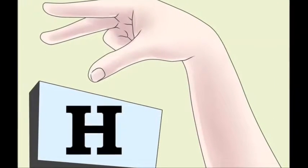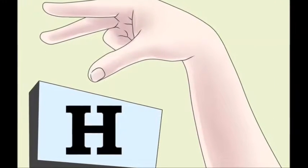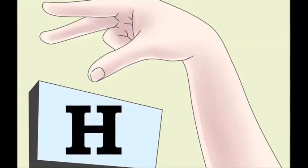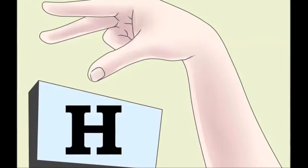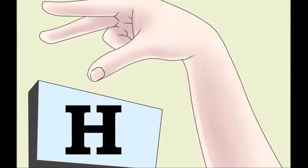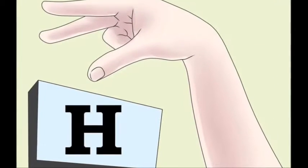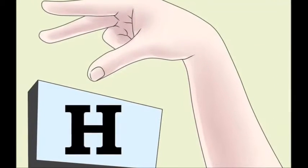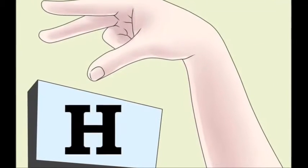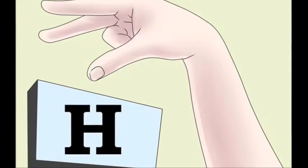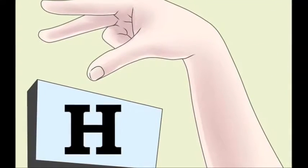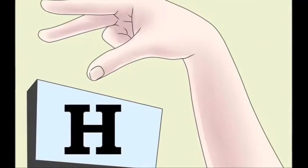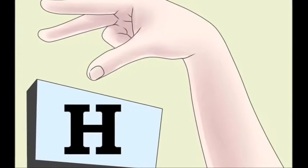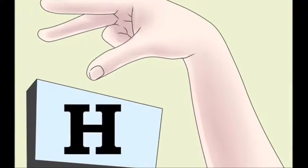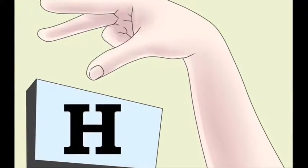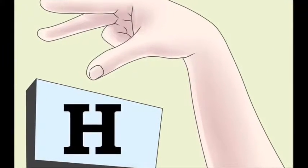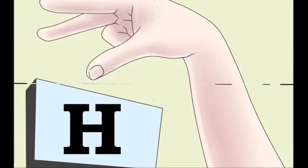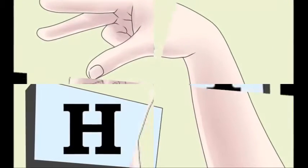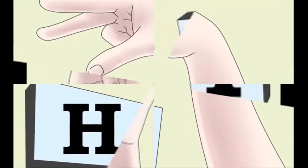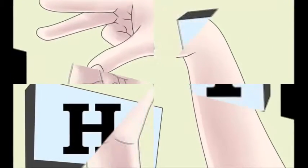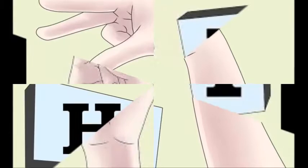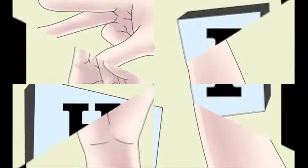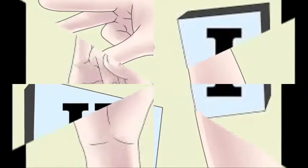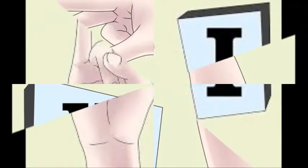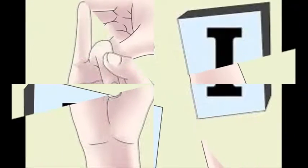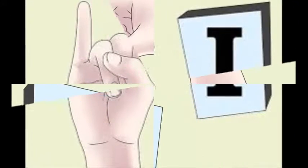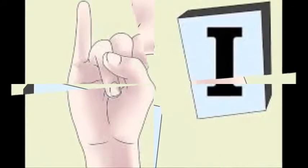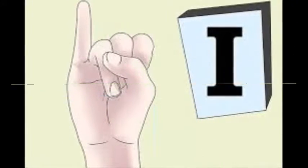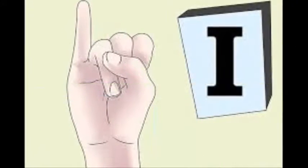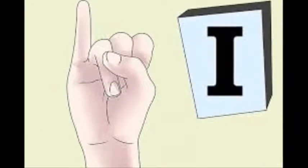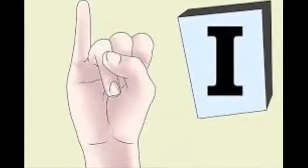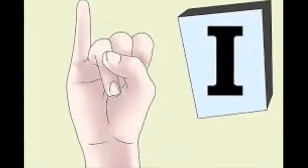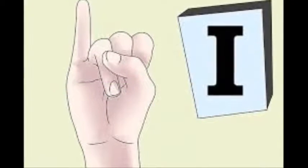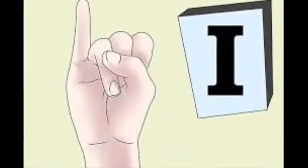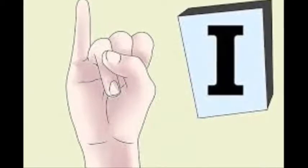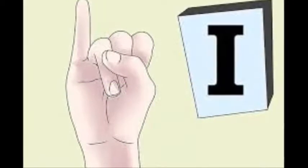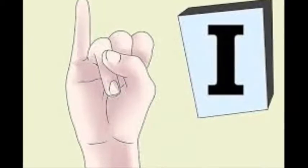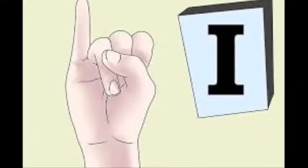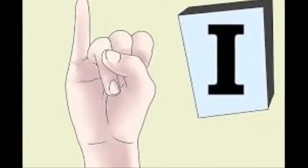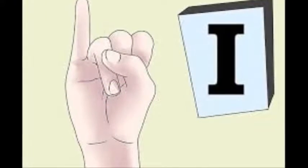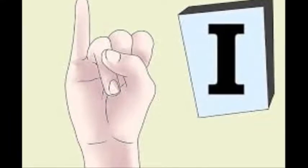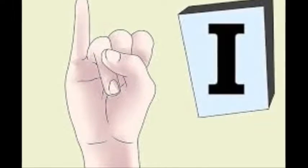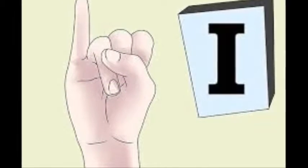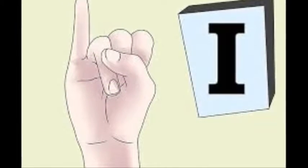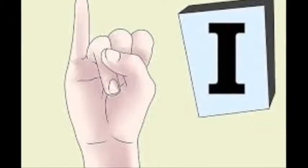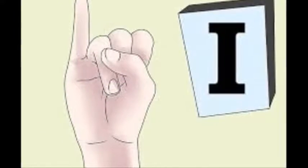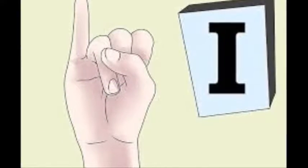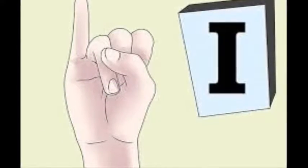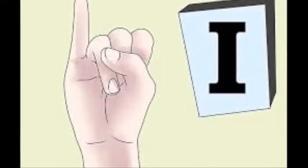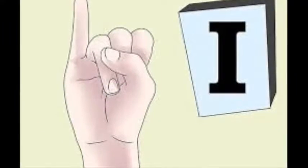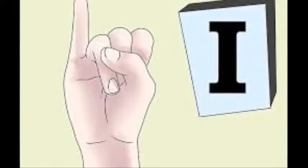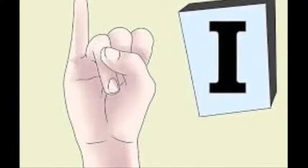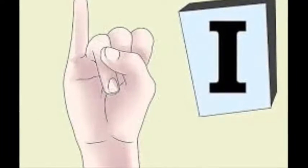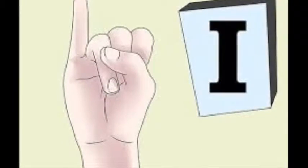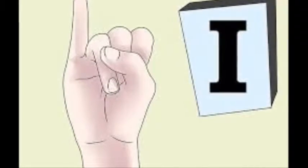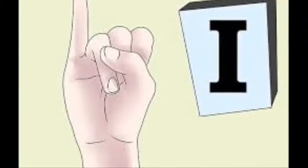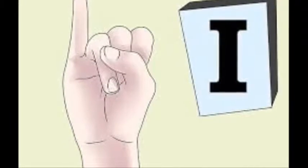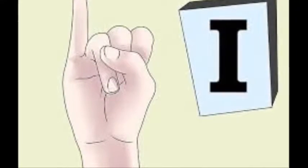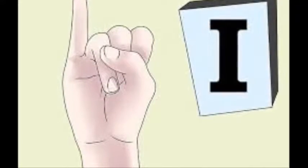It noting like a clo. F. Touche your index finge en tonto gt en put rest of your finge upult